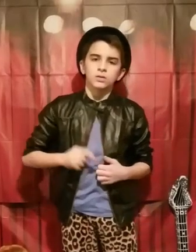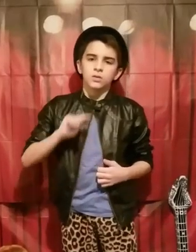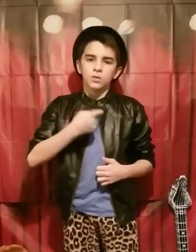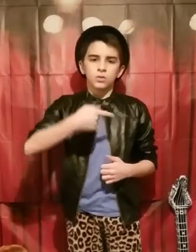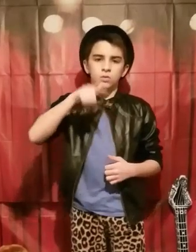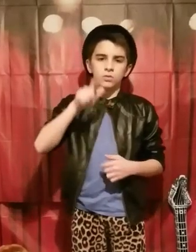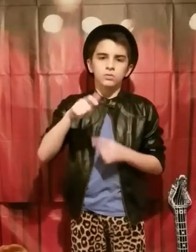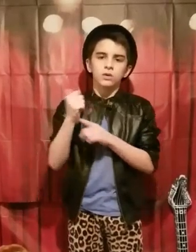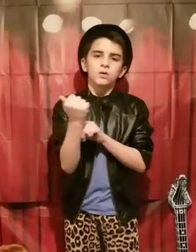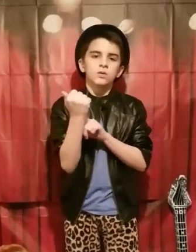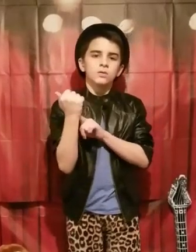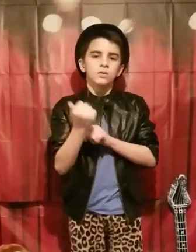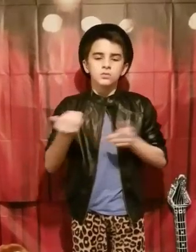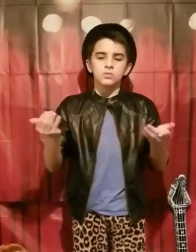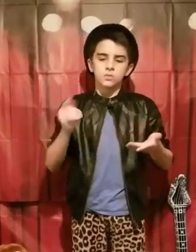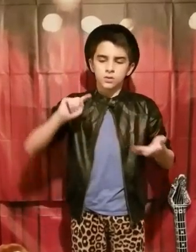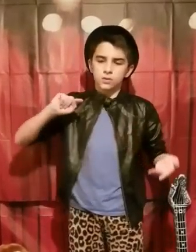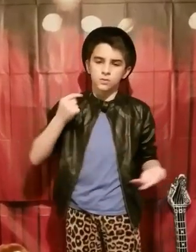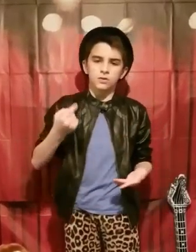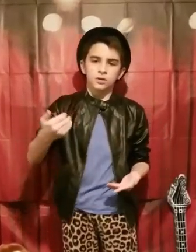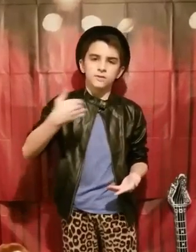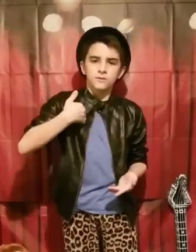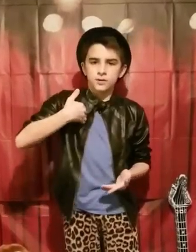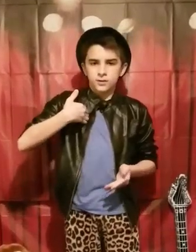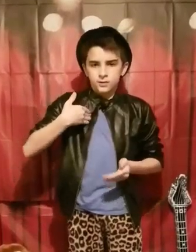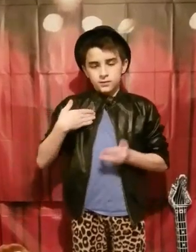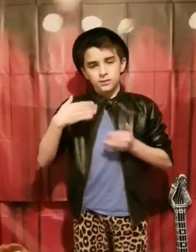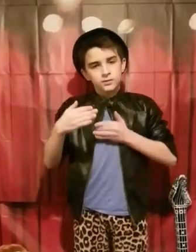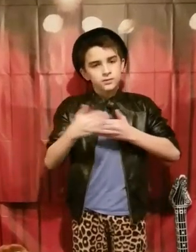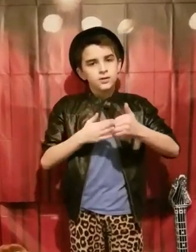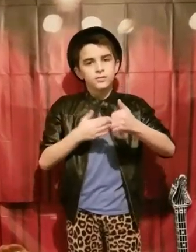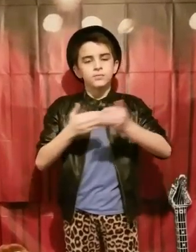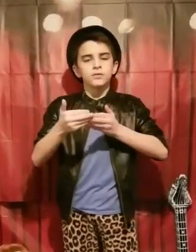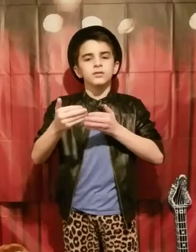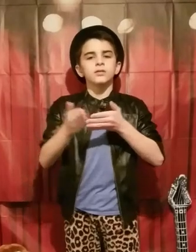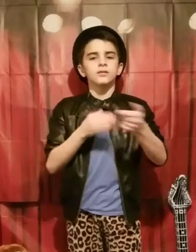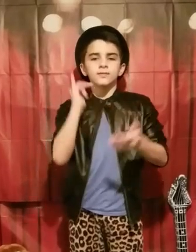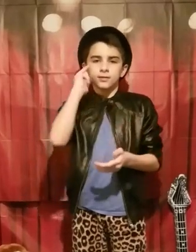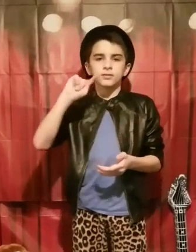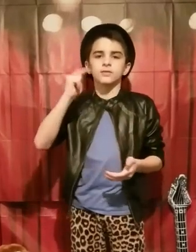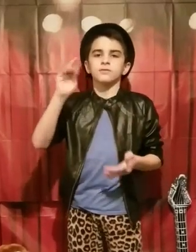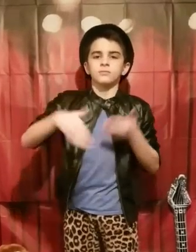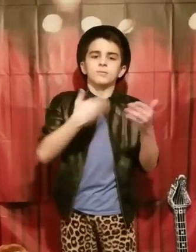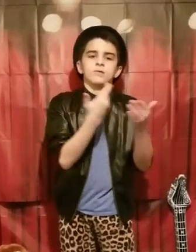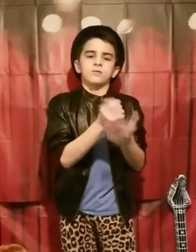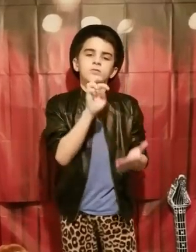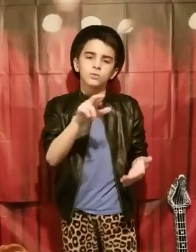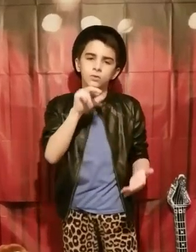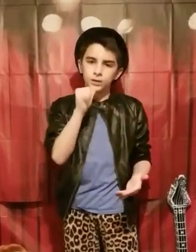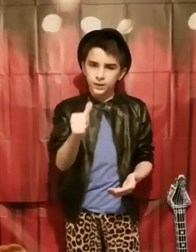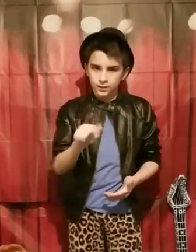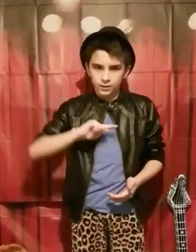hold on to what we've got It doesn't make a difference If we make it all night